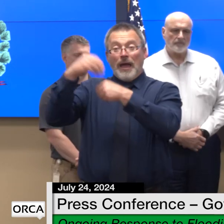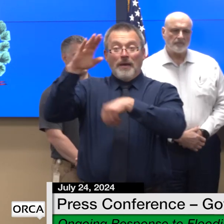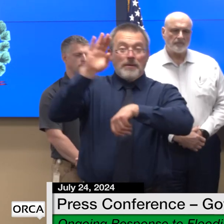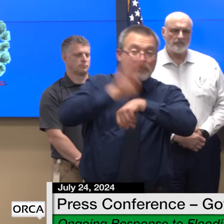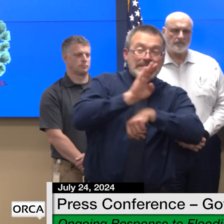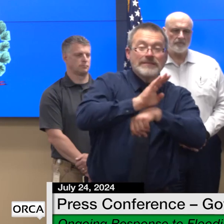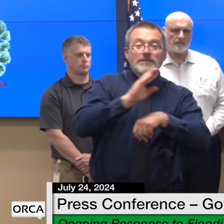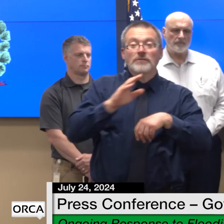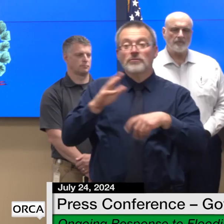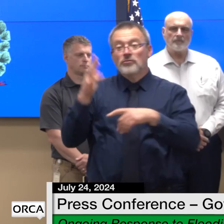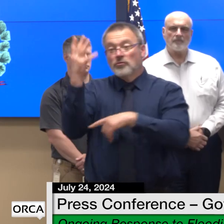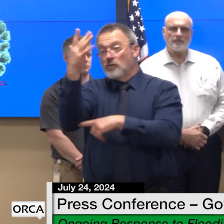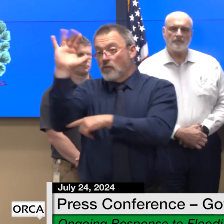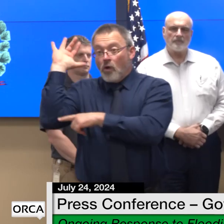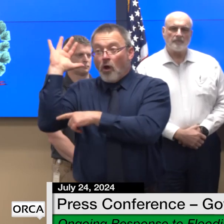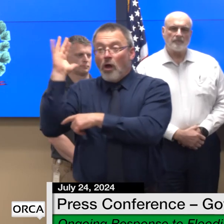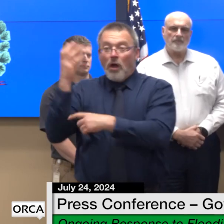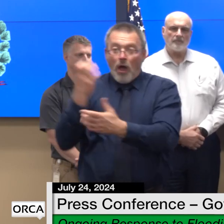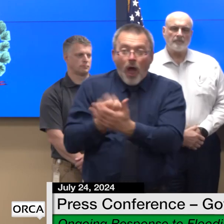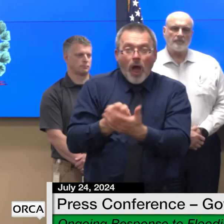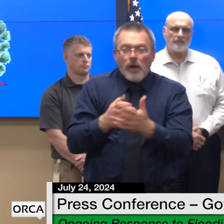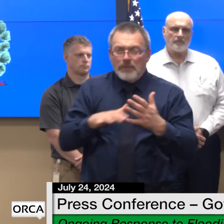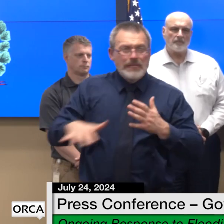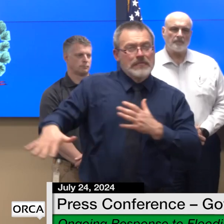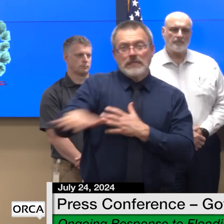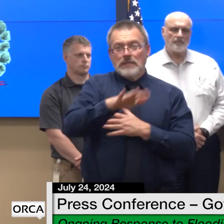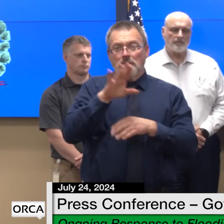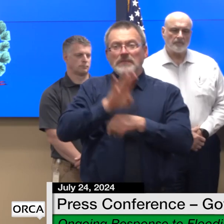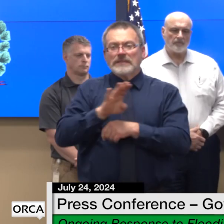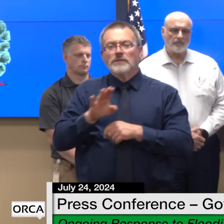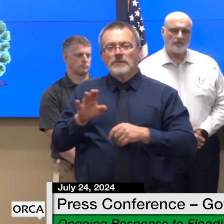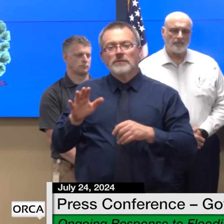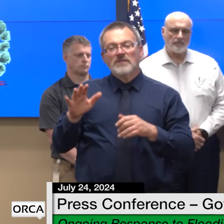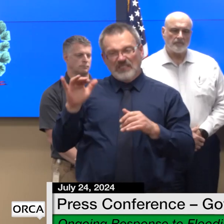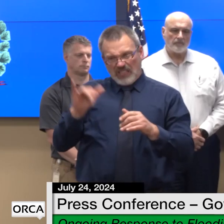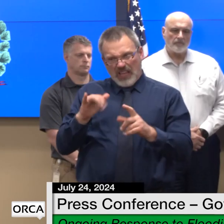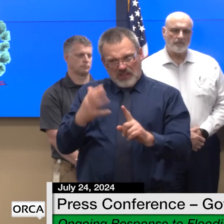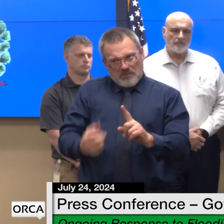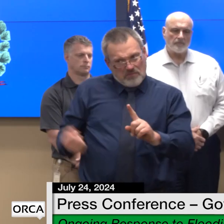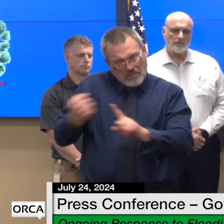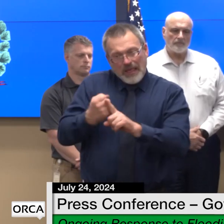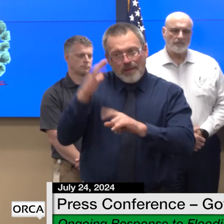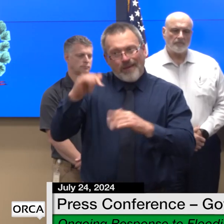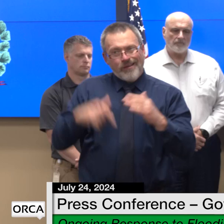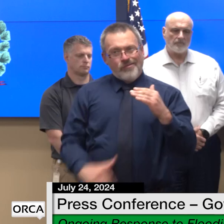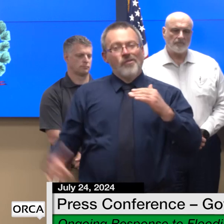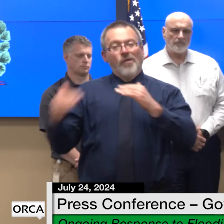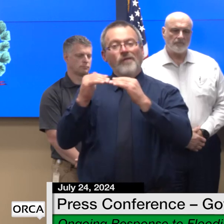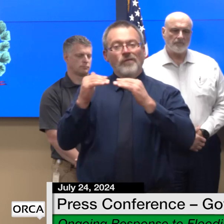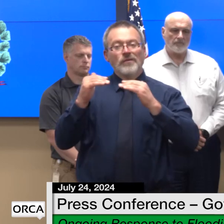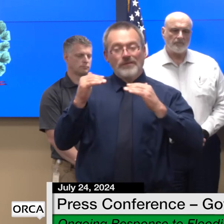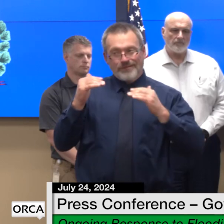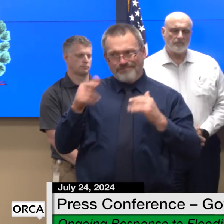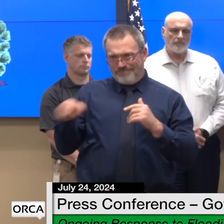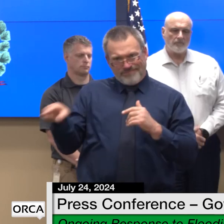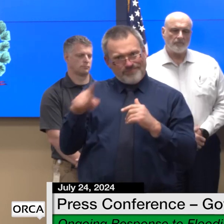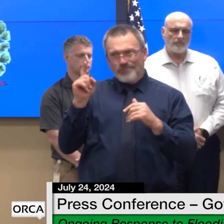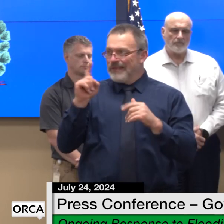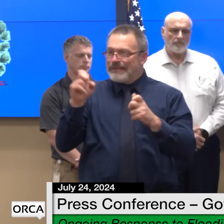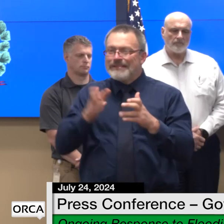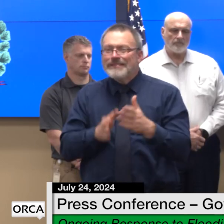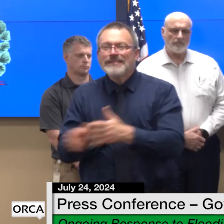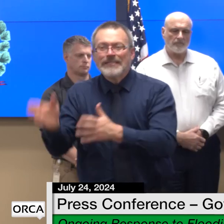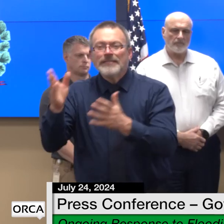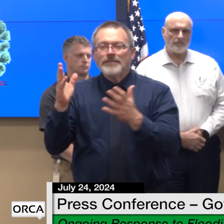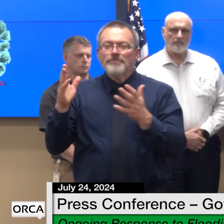forest economy businesses, we know impacts the recovery of communities who rely on these resources for the health and wellness of